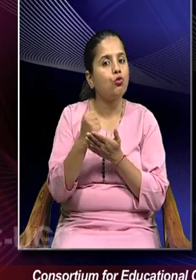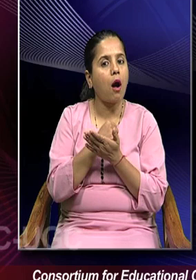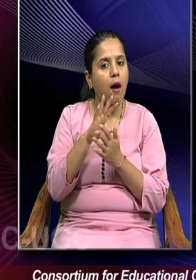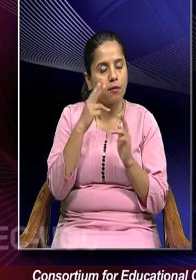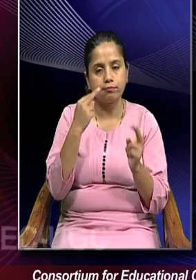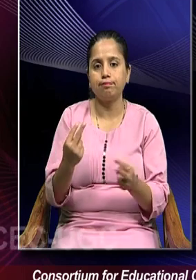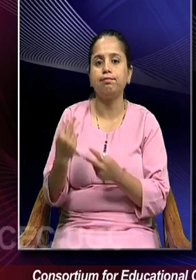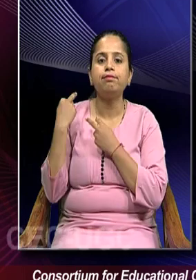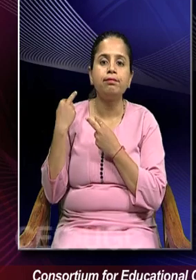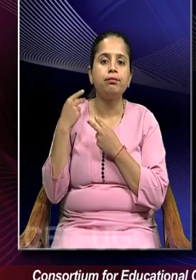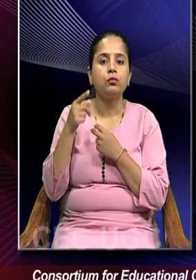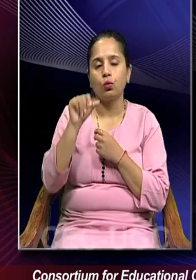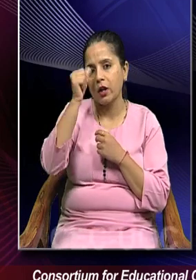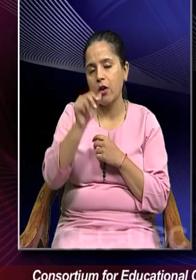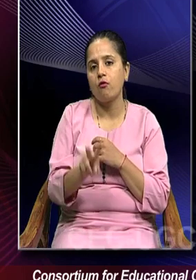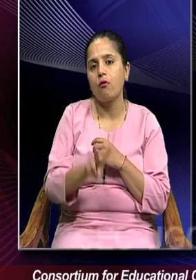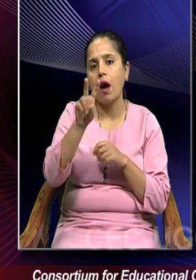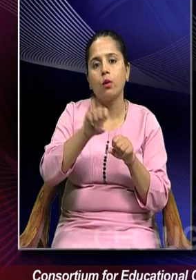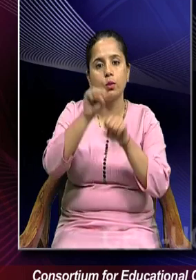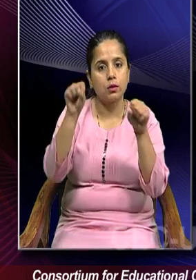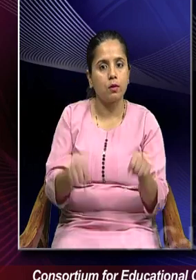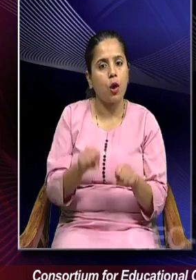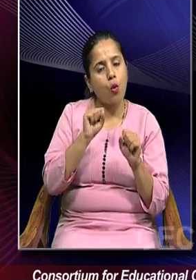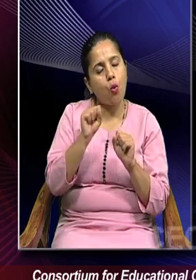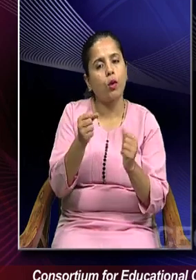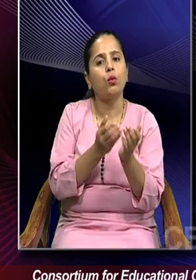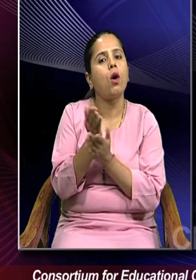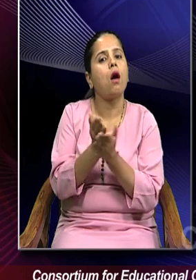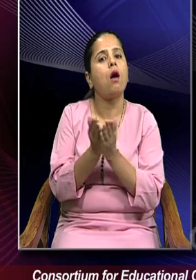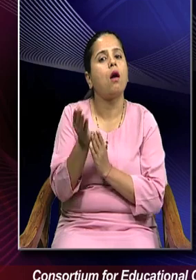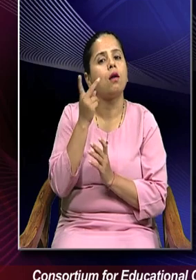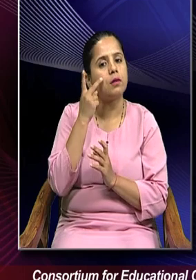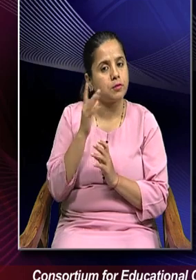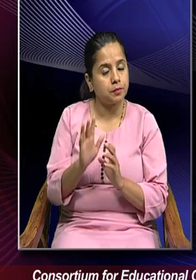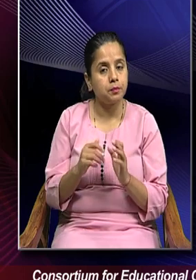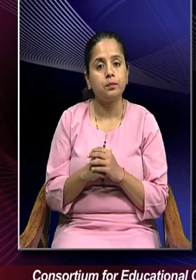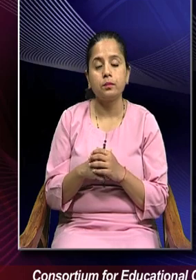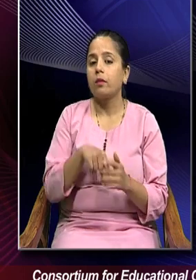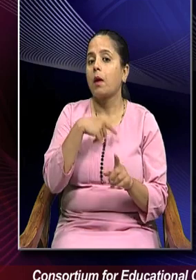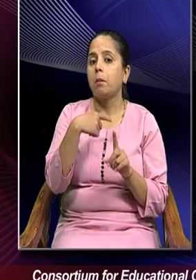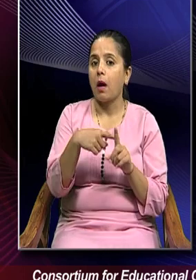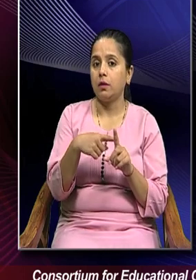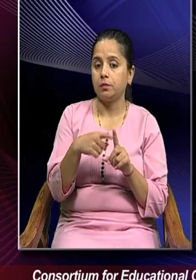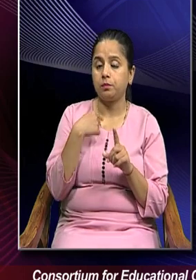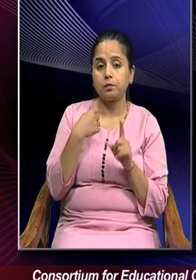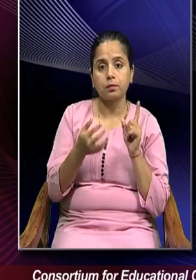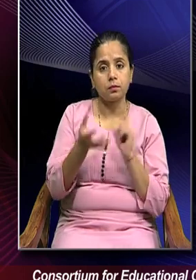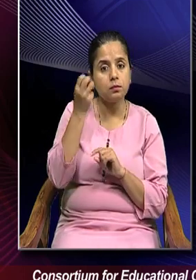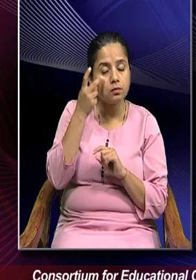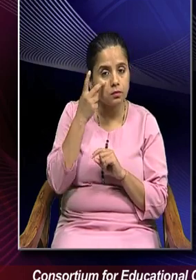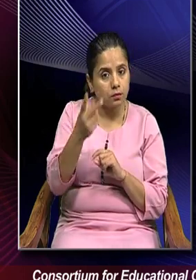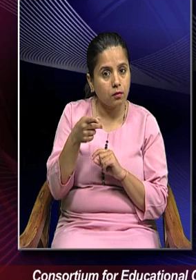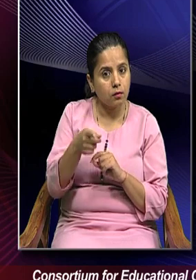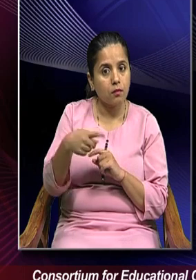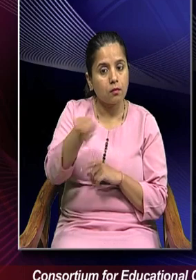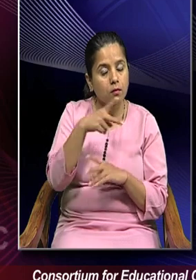reflect the Indian value systems in their own way. And we find that when